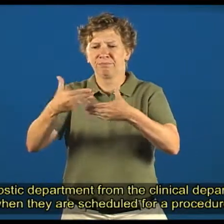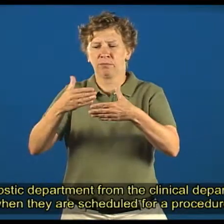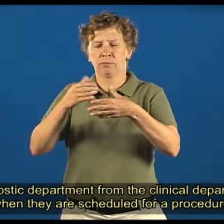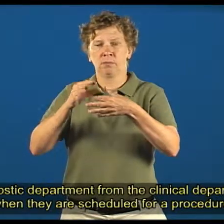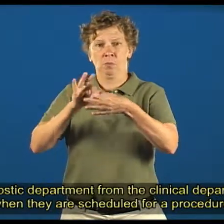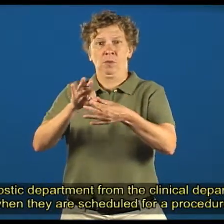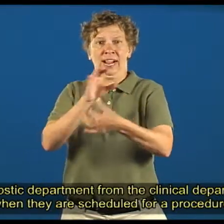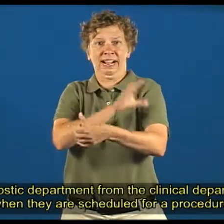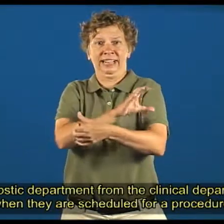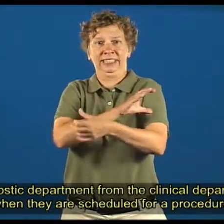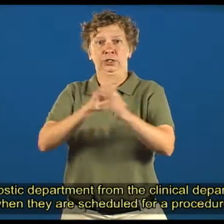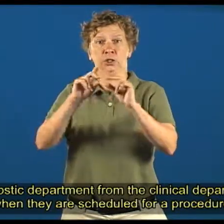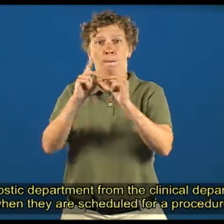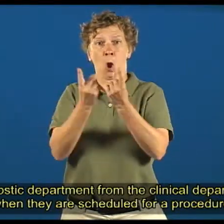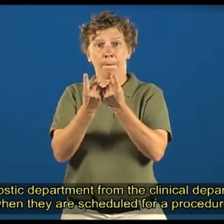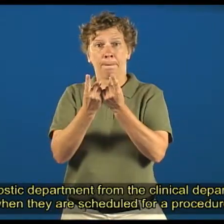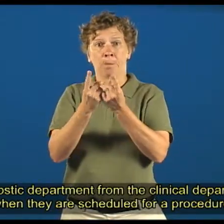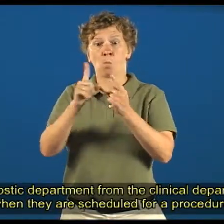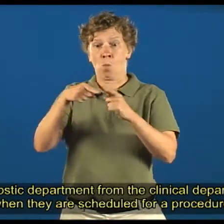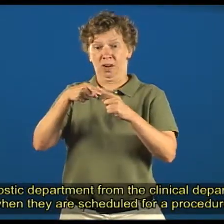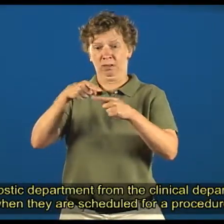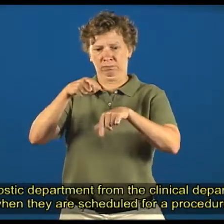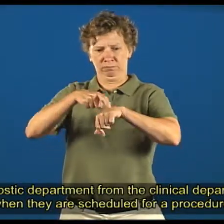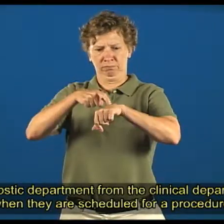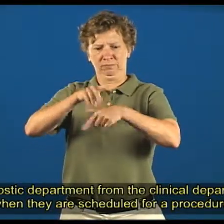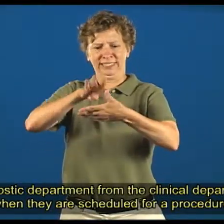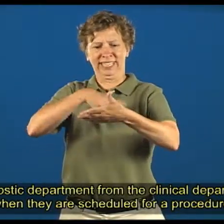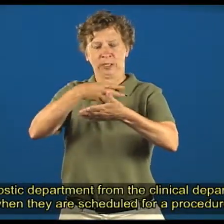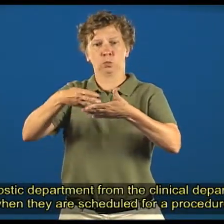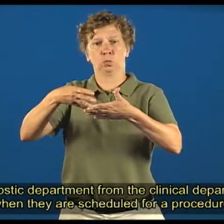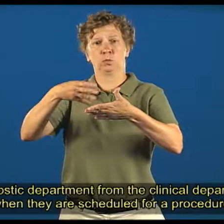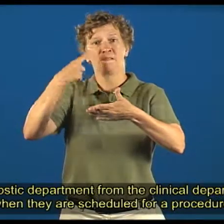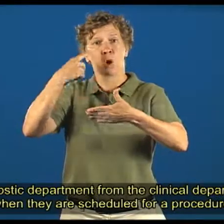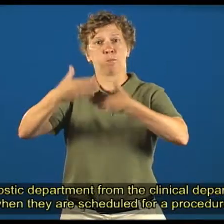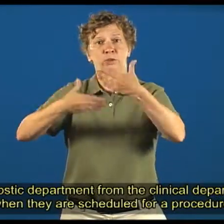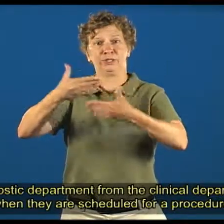the clinical departments when they are scheduled for a procedure.